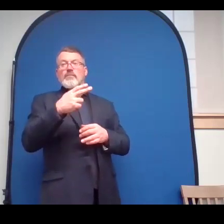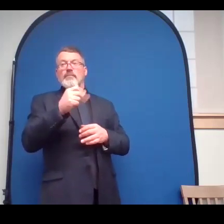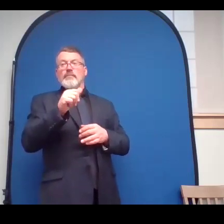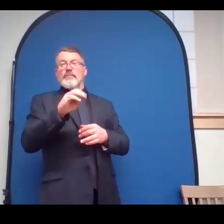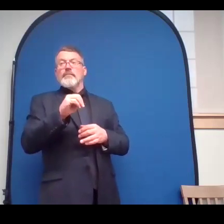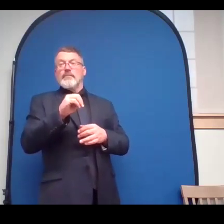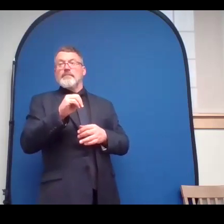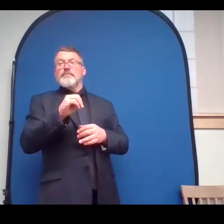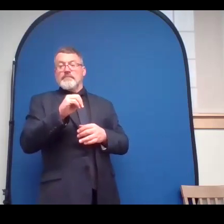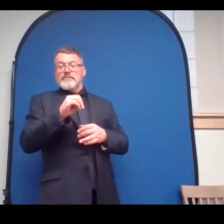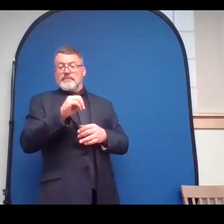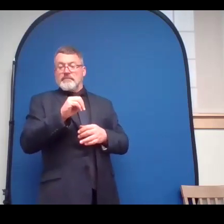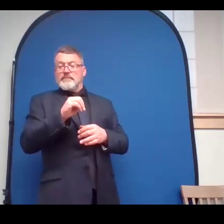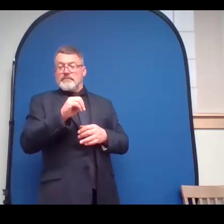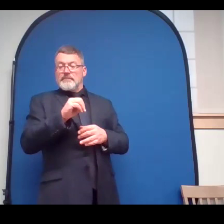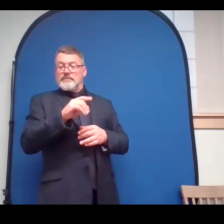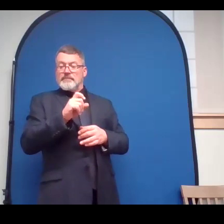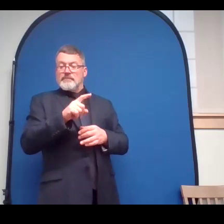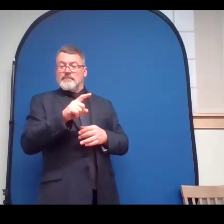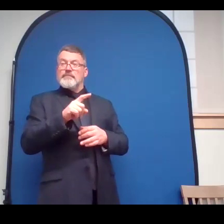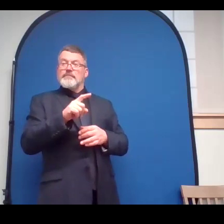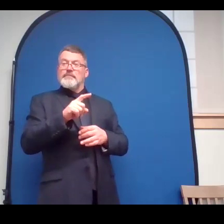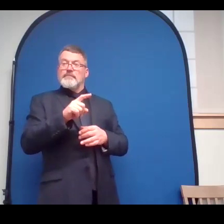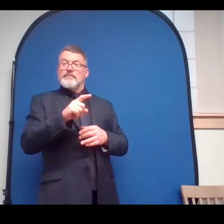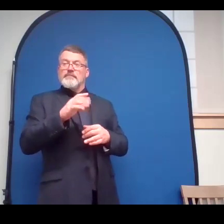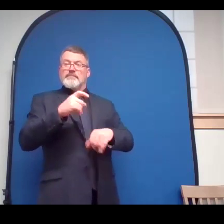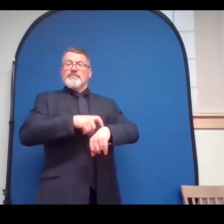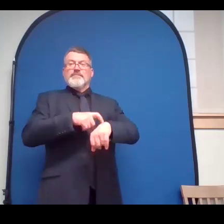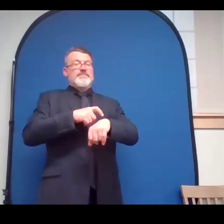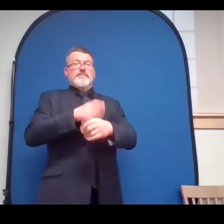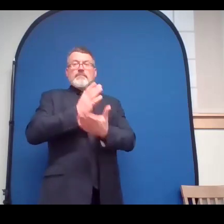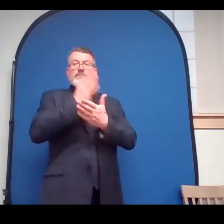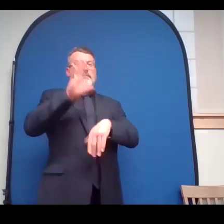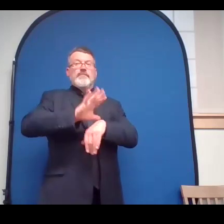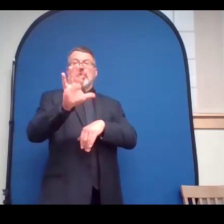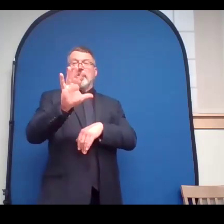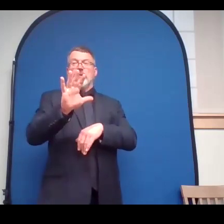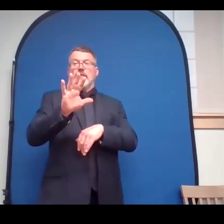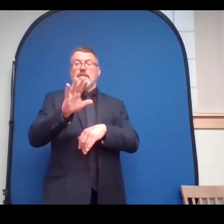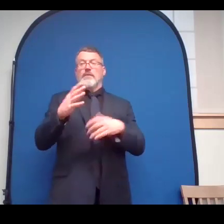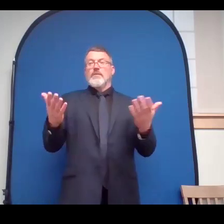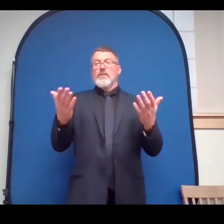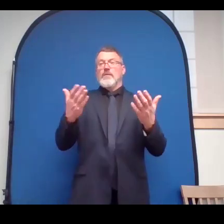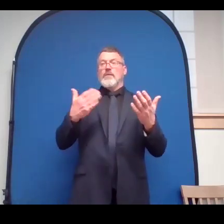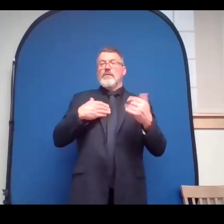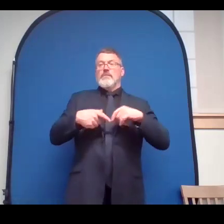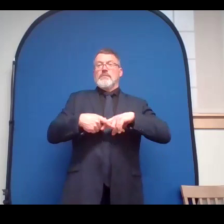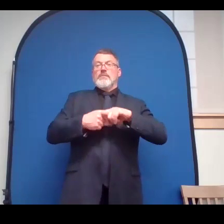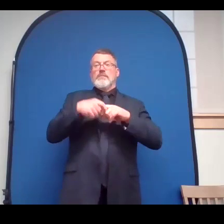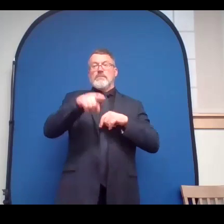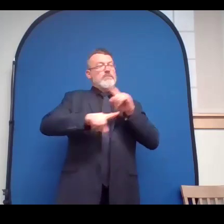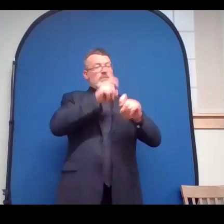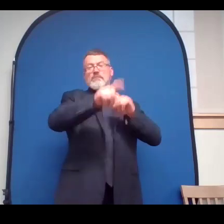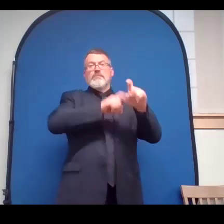the commission to defer any further questions, and we will determine whether it's necessary to come back and devote